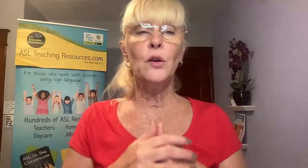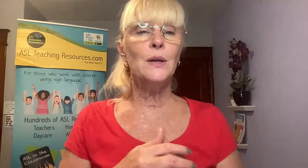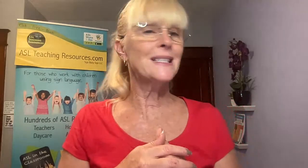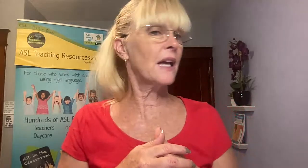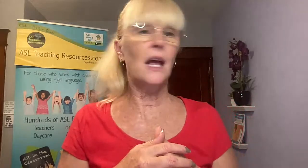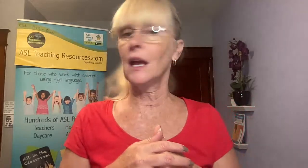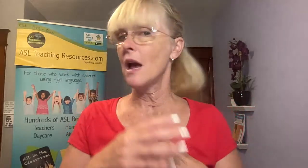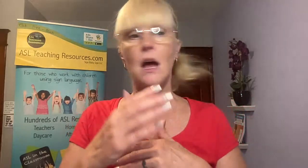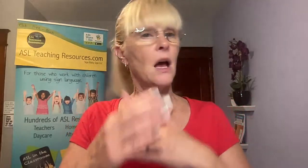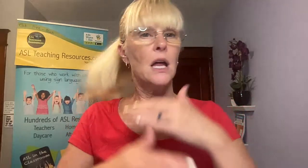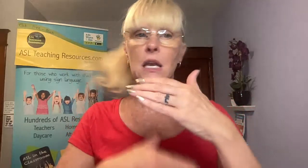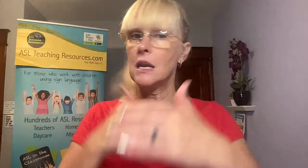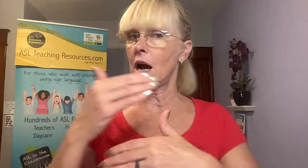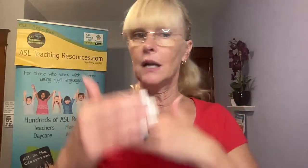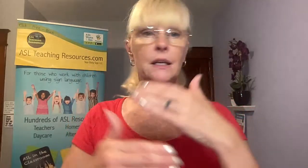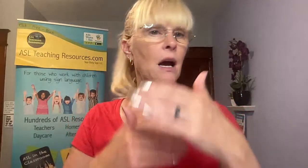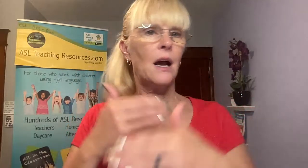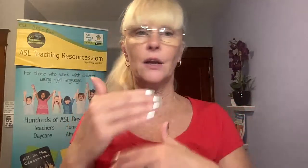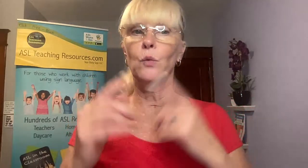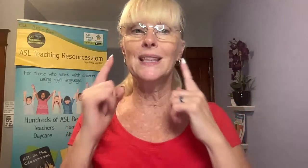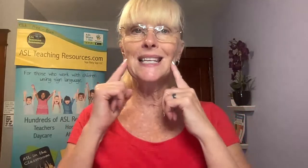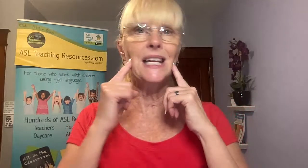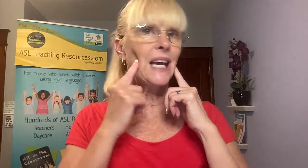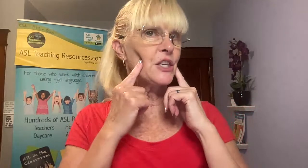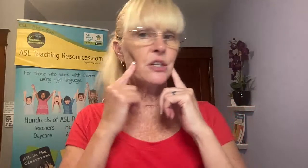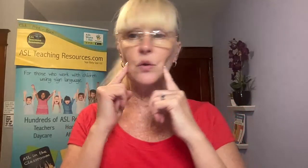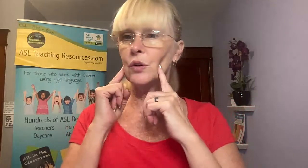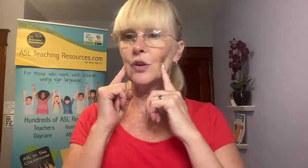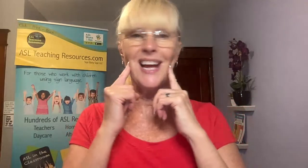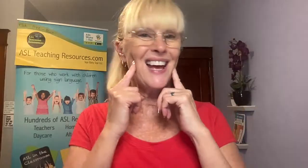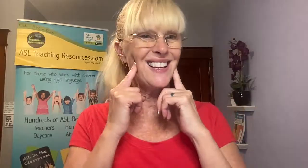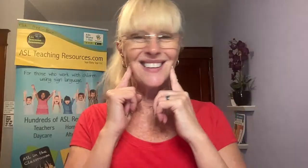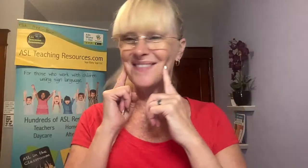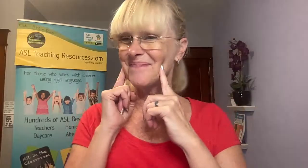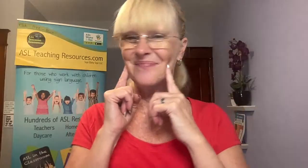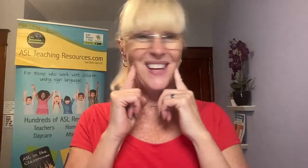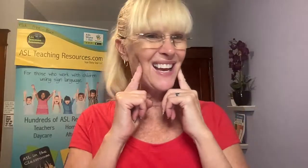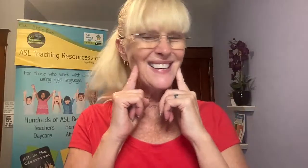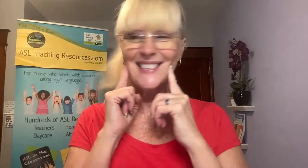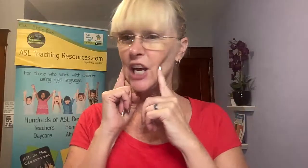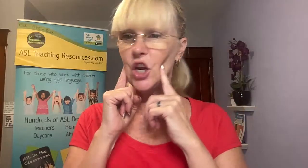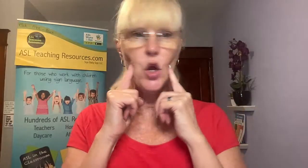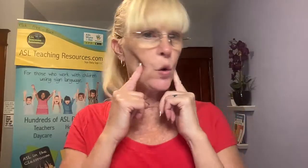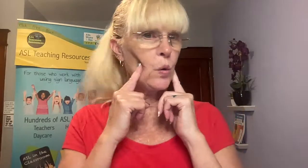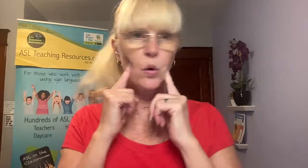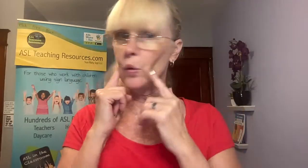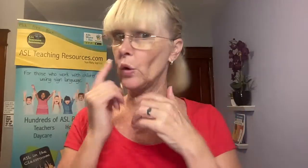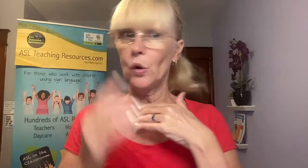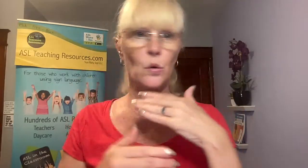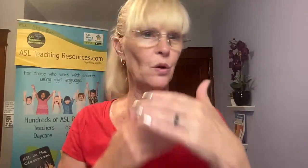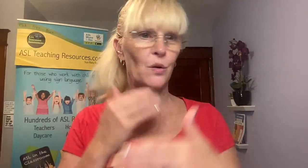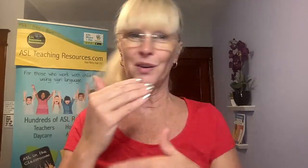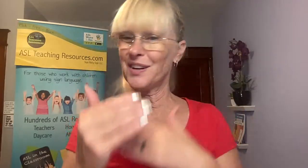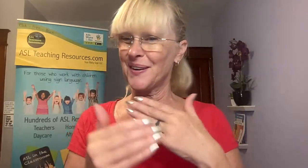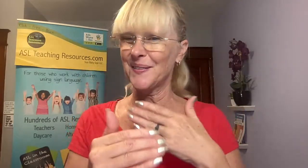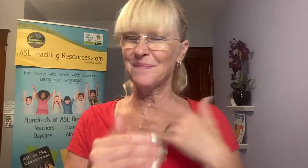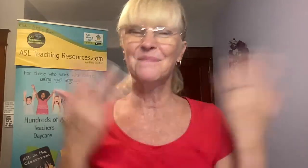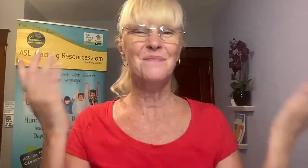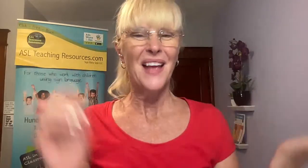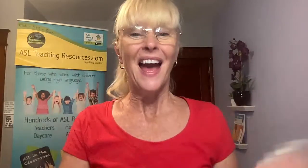can say not kind with the negation on your head. Okay, saying no, no, no, no, no.